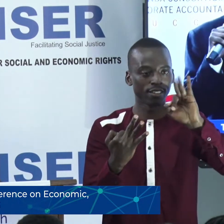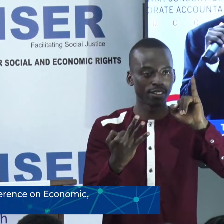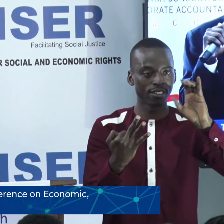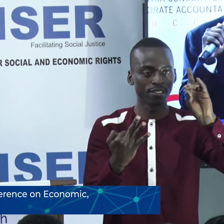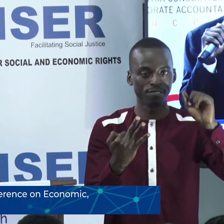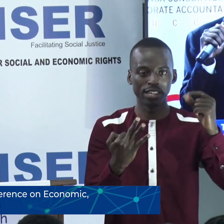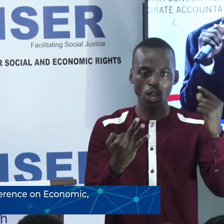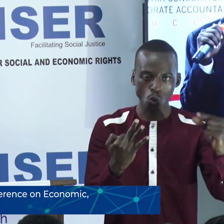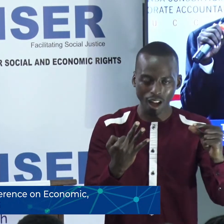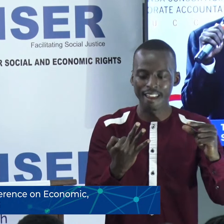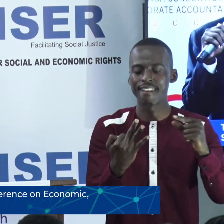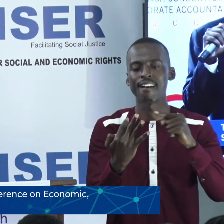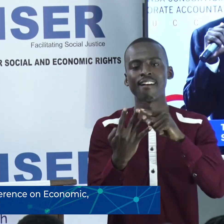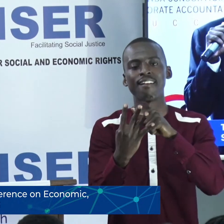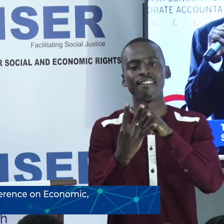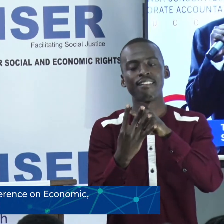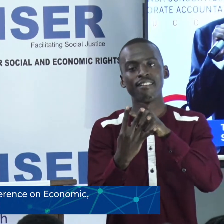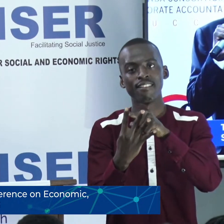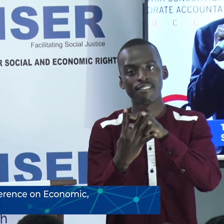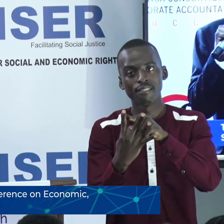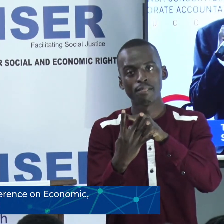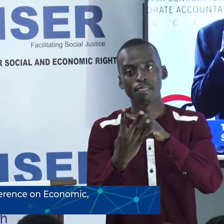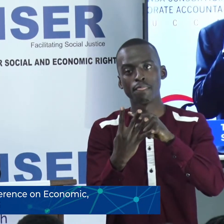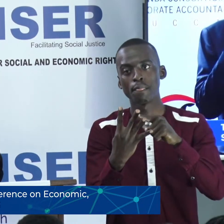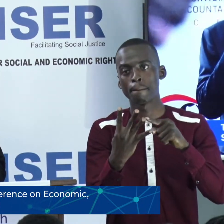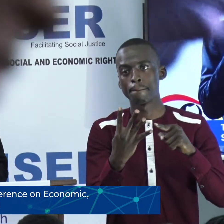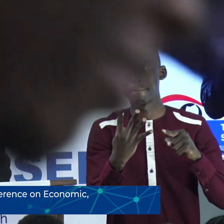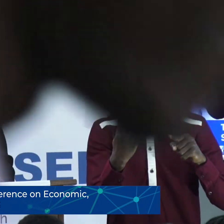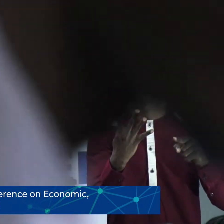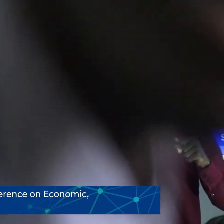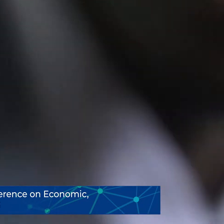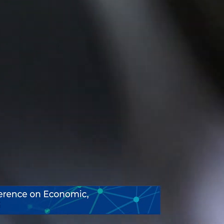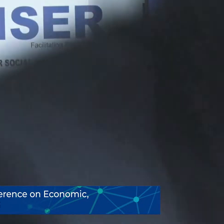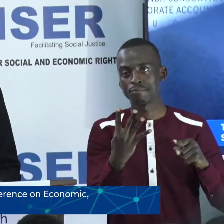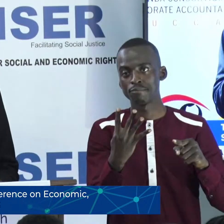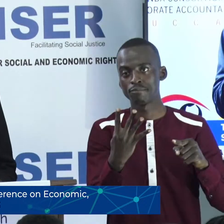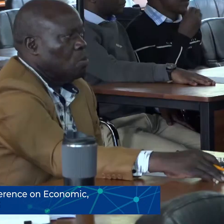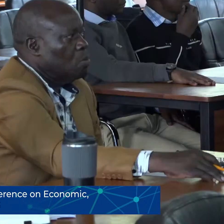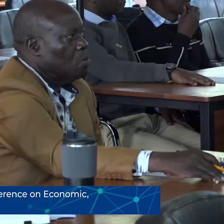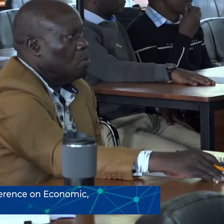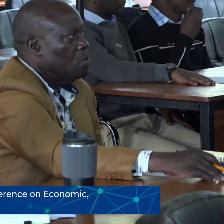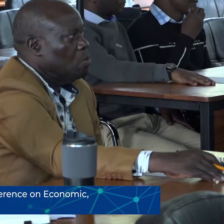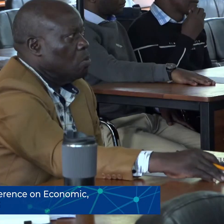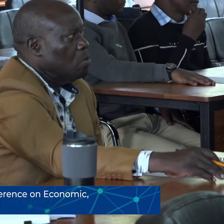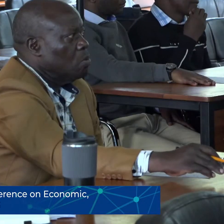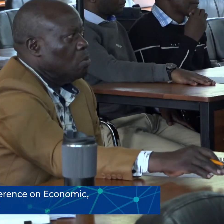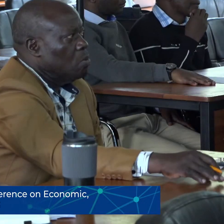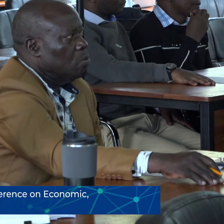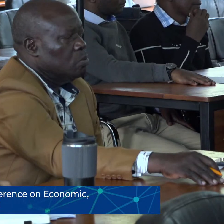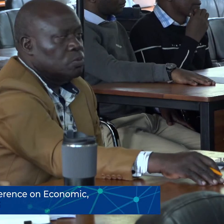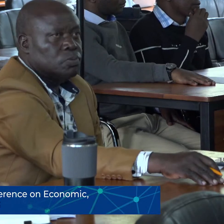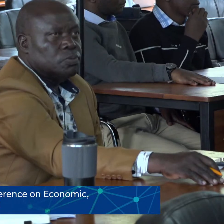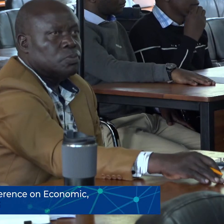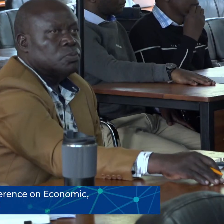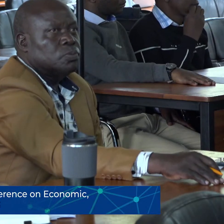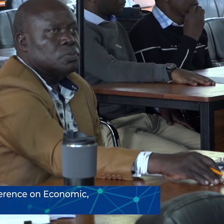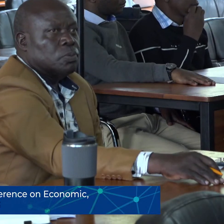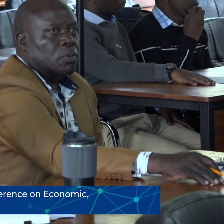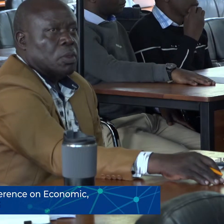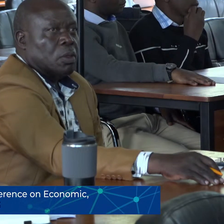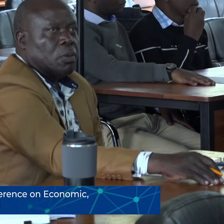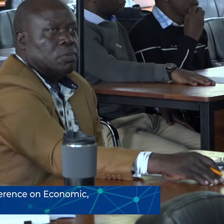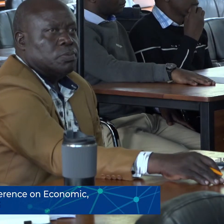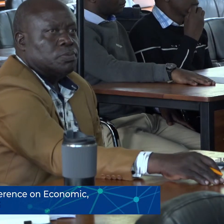FIDA Uganda at a certain stage, though not as consistent as the others. And of course, the major